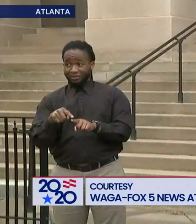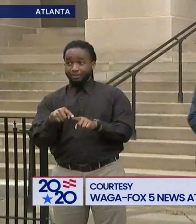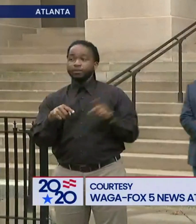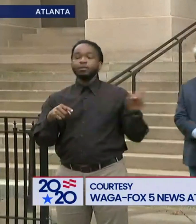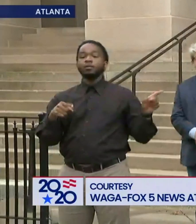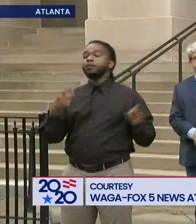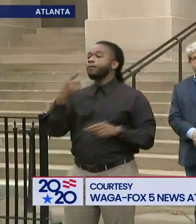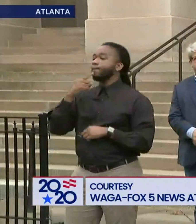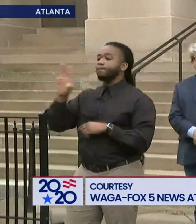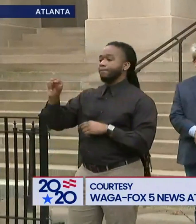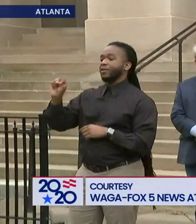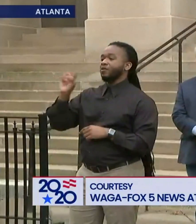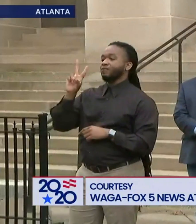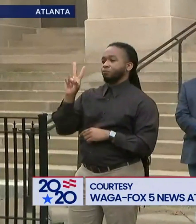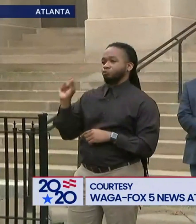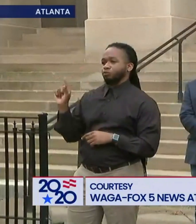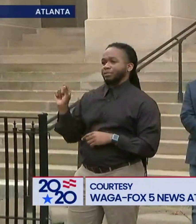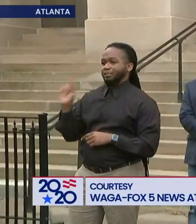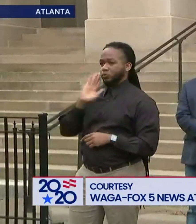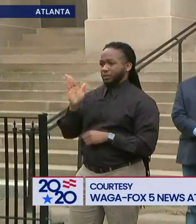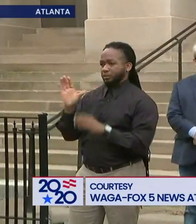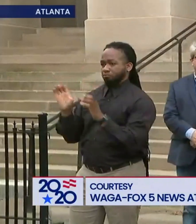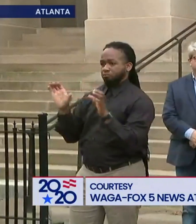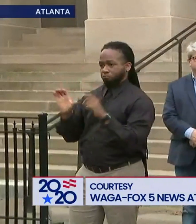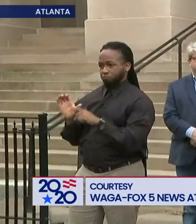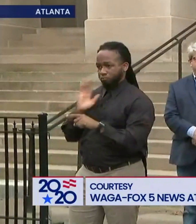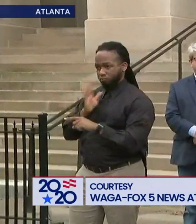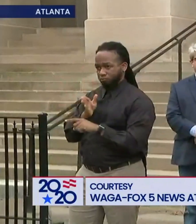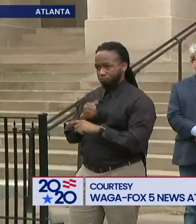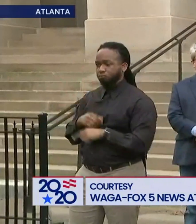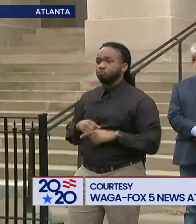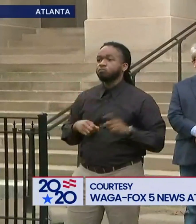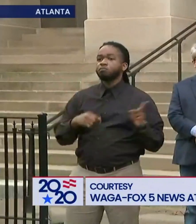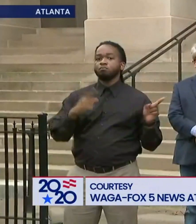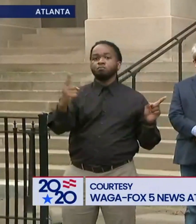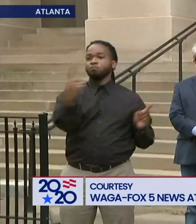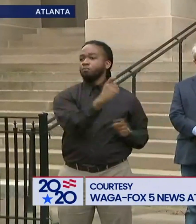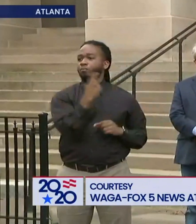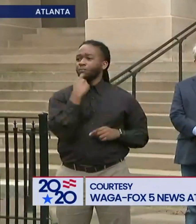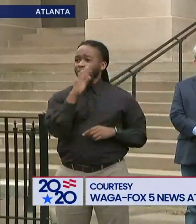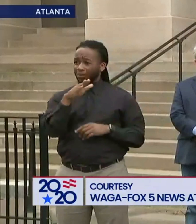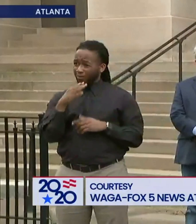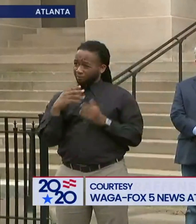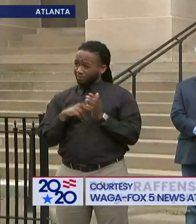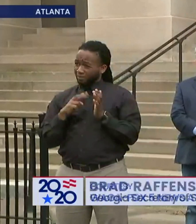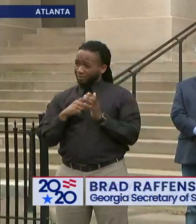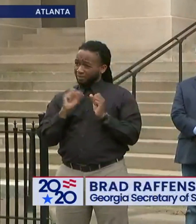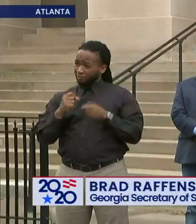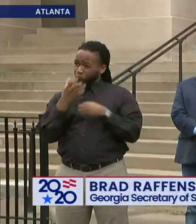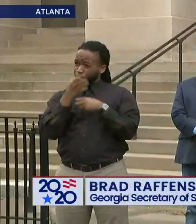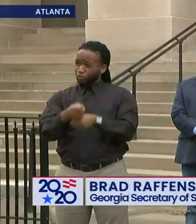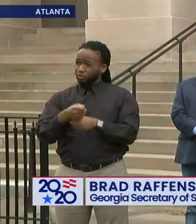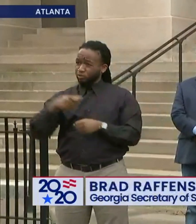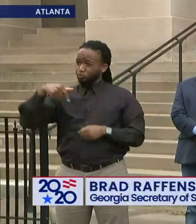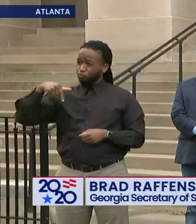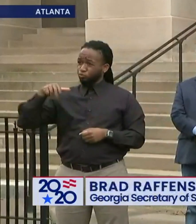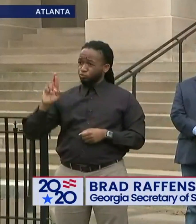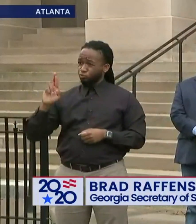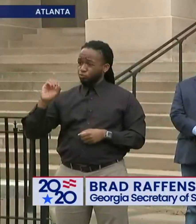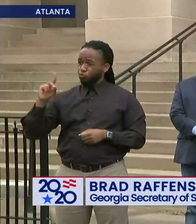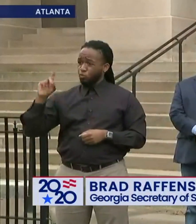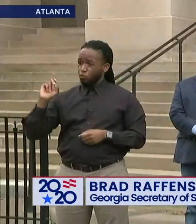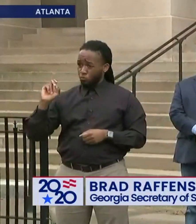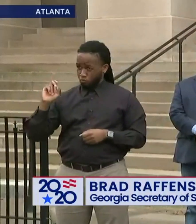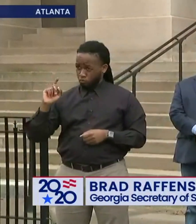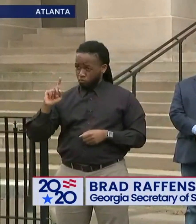should absolutely trust the QR code, so why is a hand recount necessary right now? Statistically, because of where we are there,